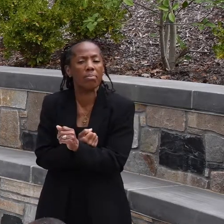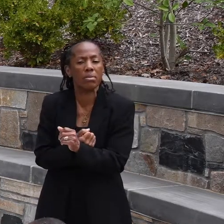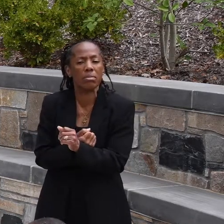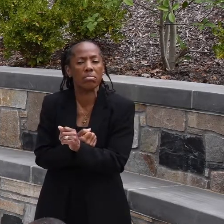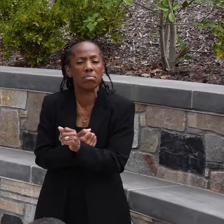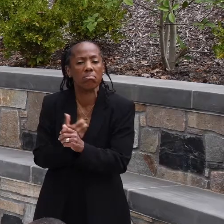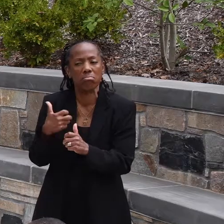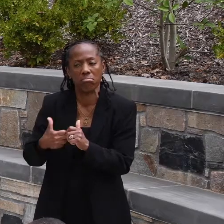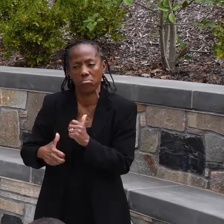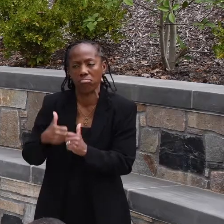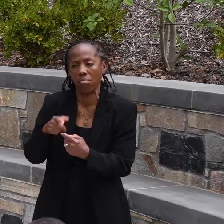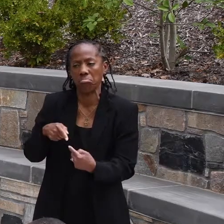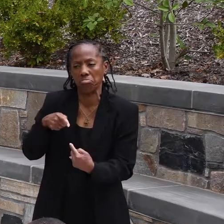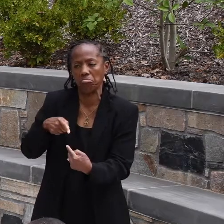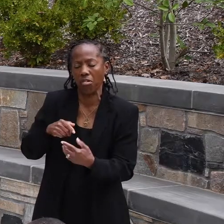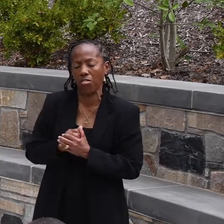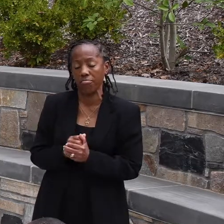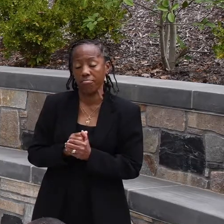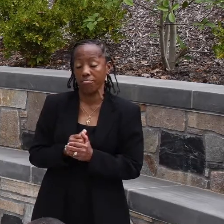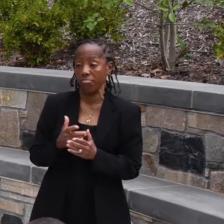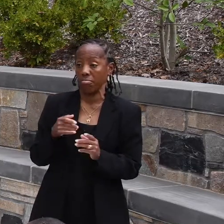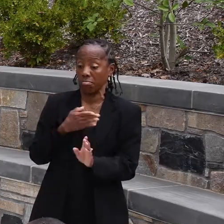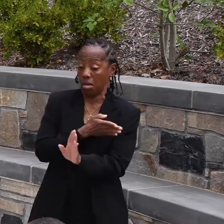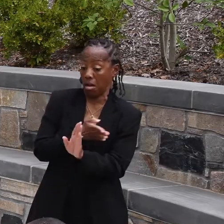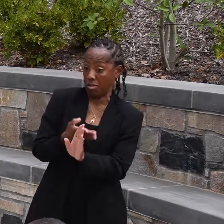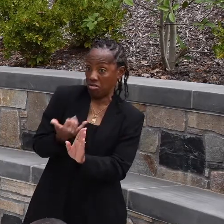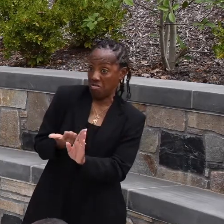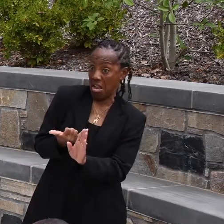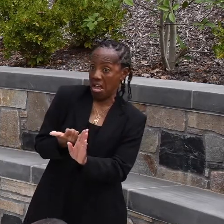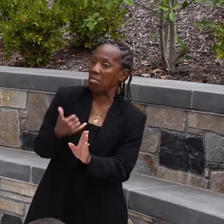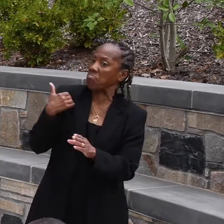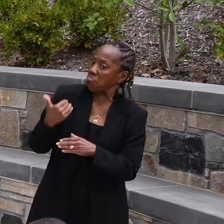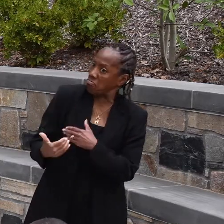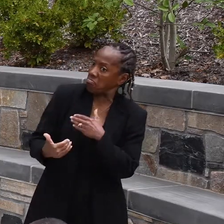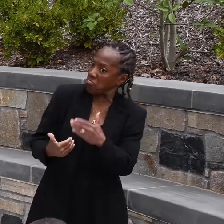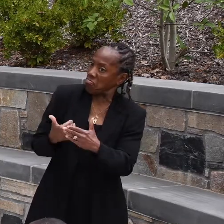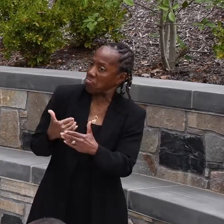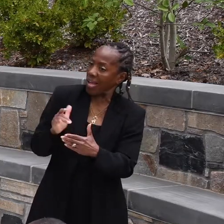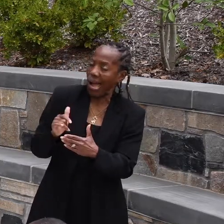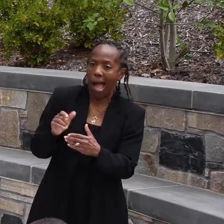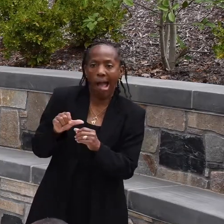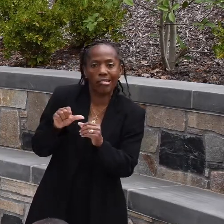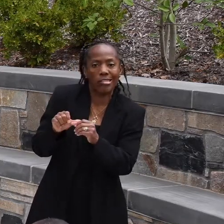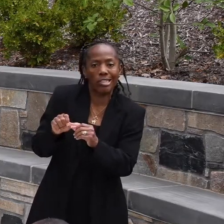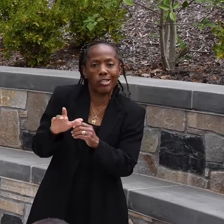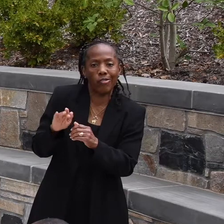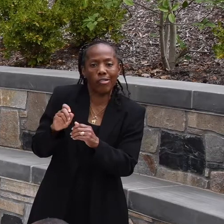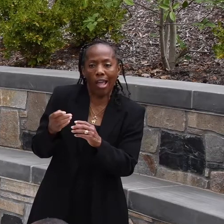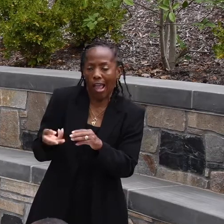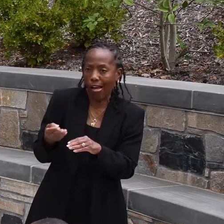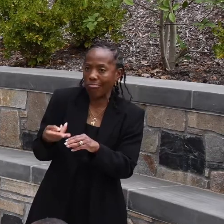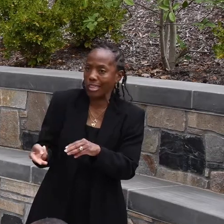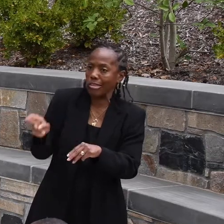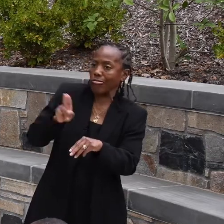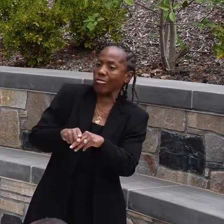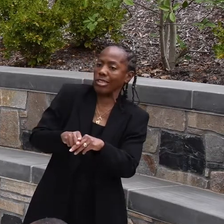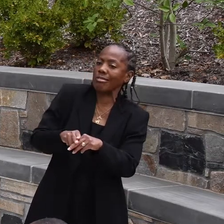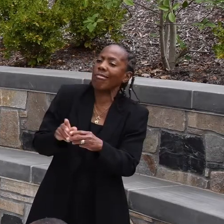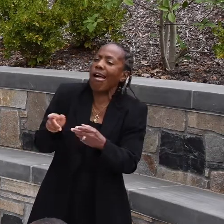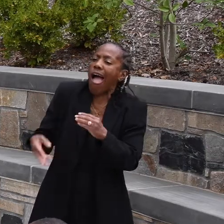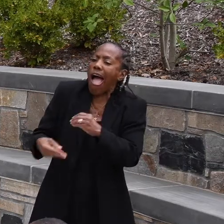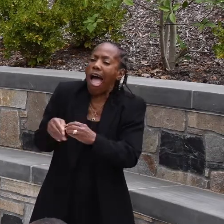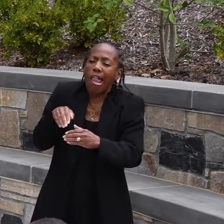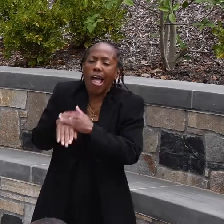use disorders. To date, we've made progress in expanding our continuum of care by adding access